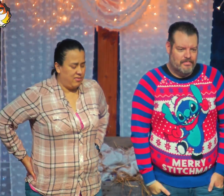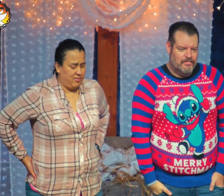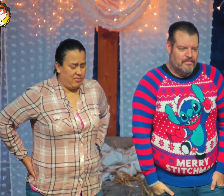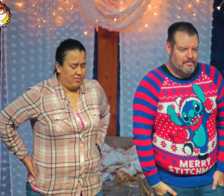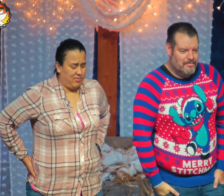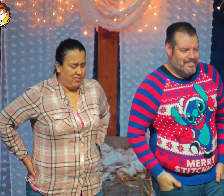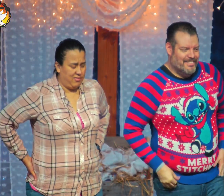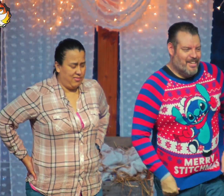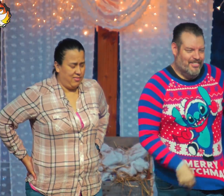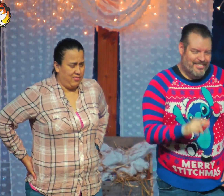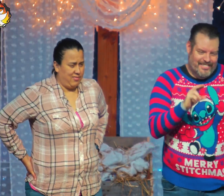rid of it.